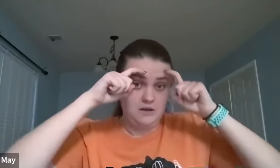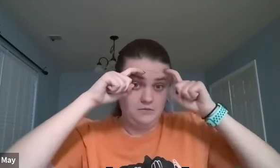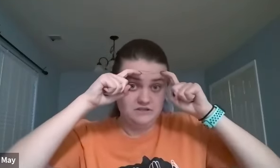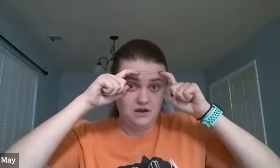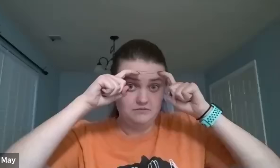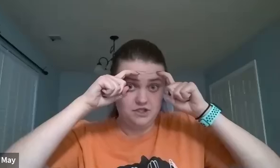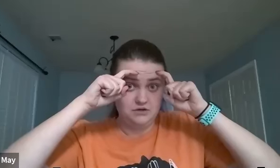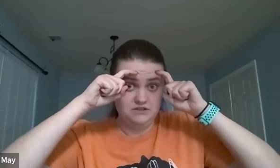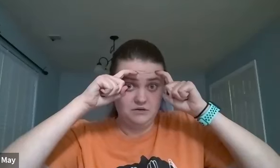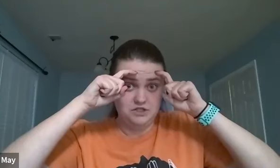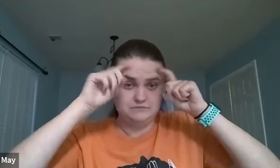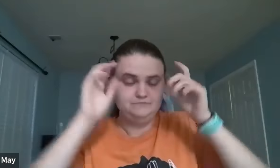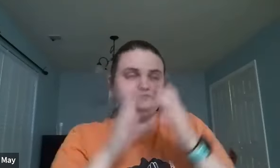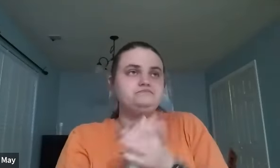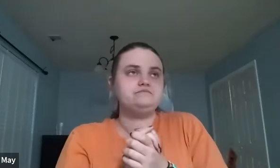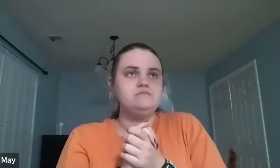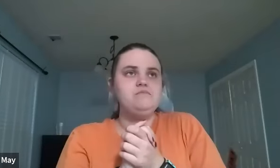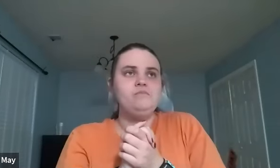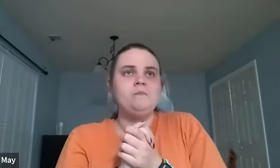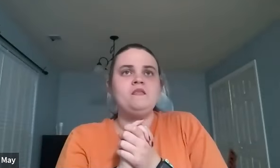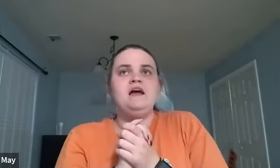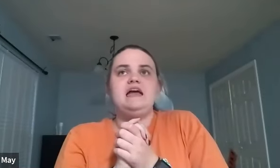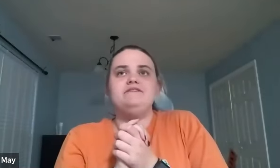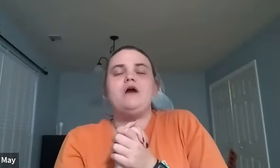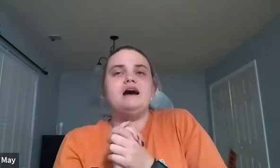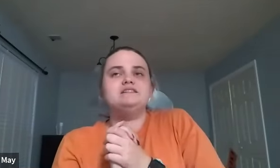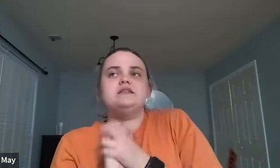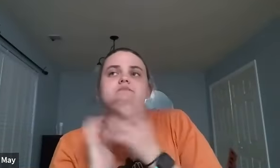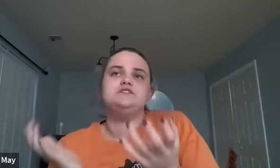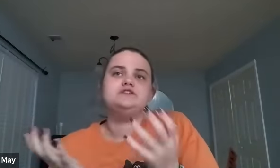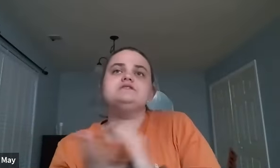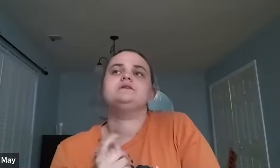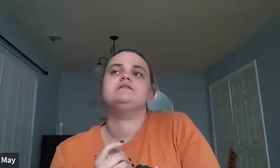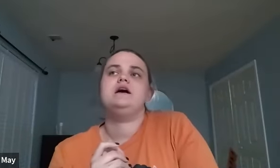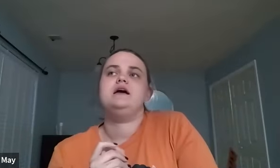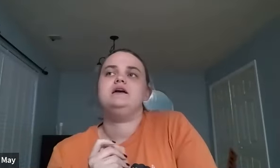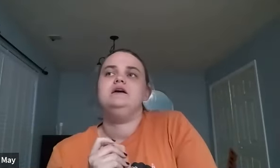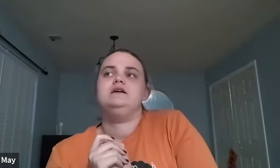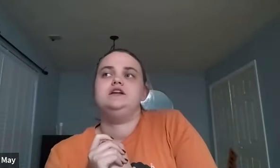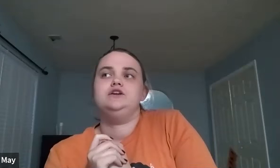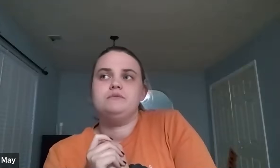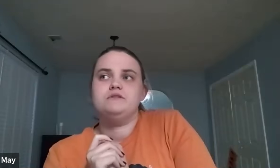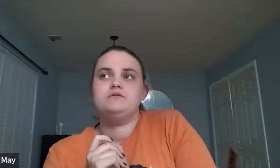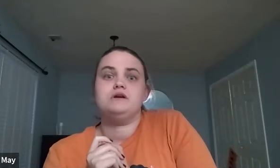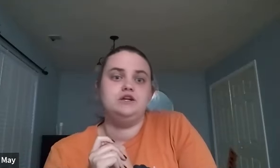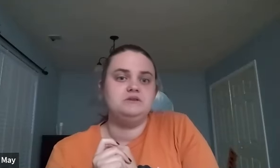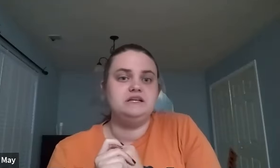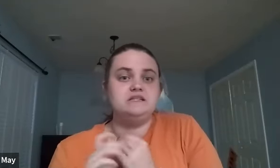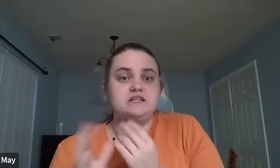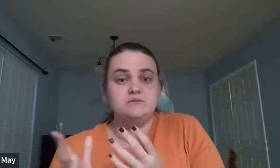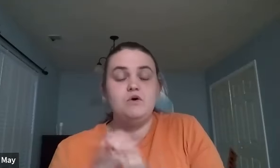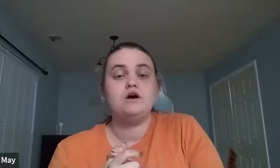eyebrows up to show it's a question. If you're asking them to do something like, can you open the door? Can you please get some